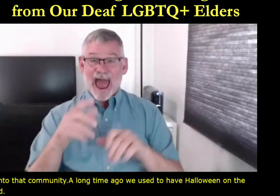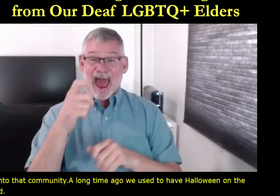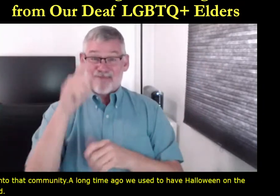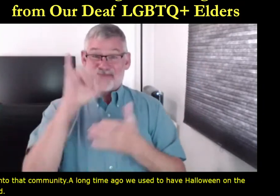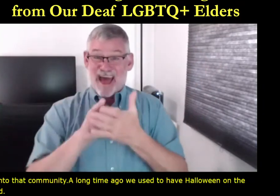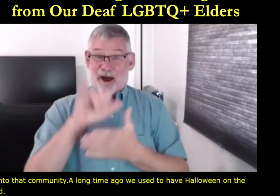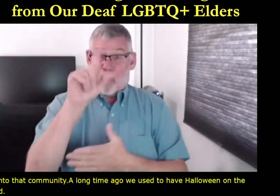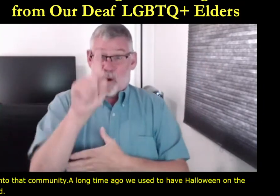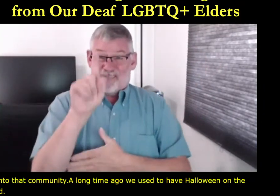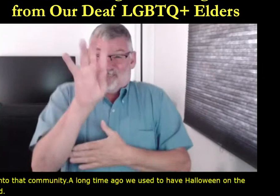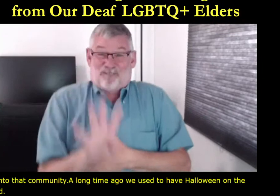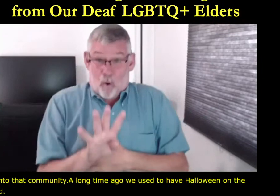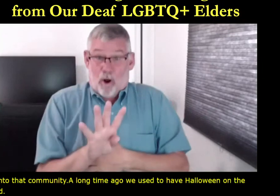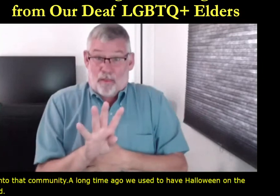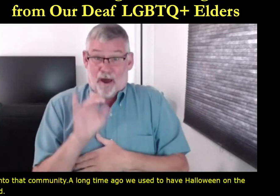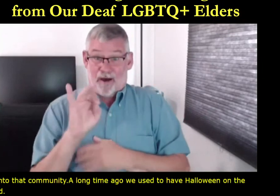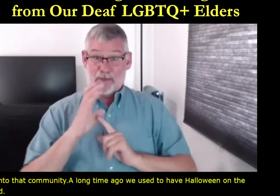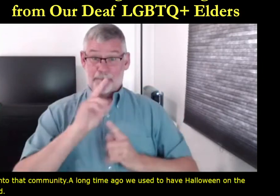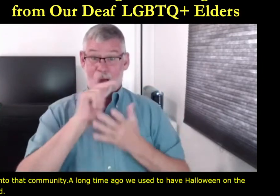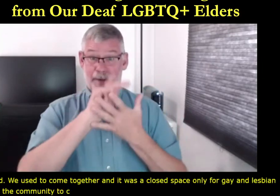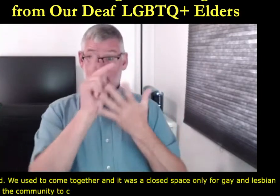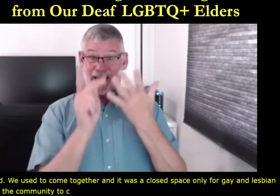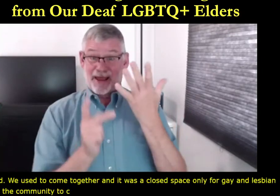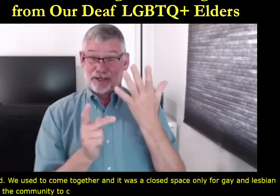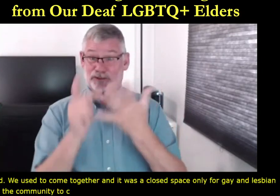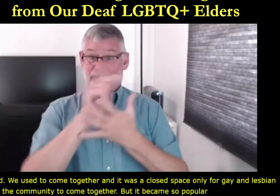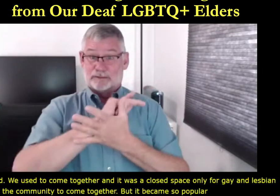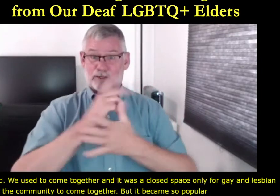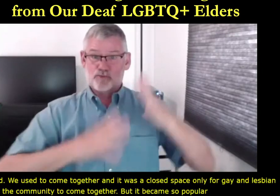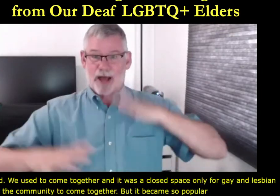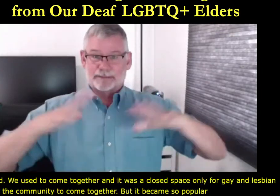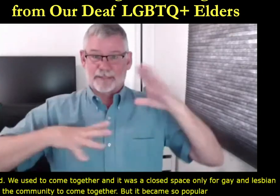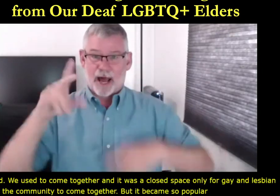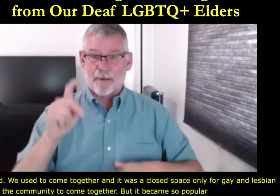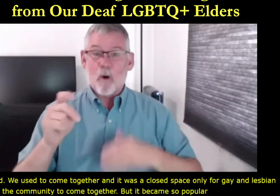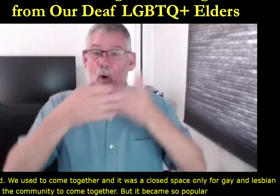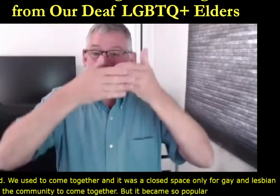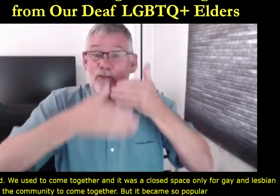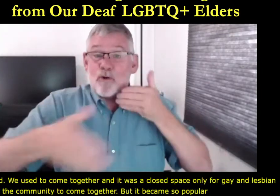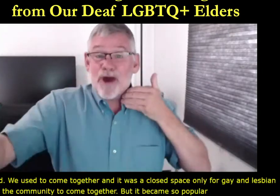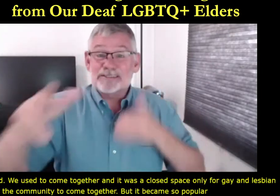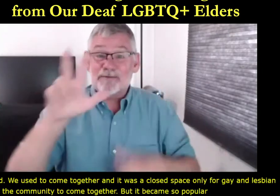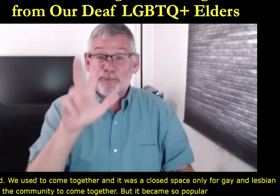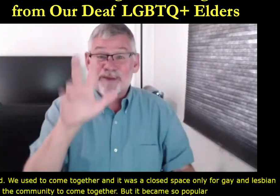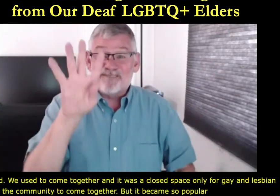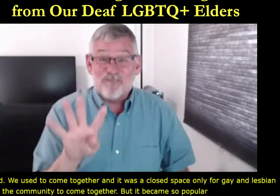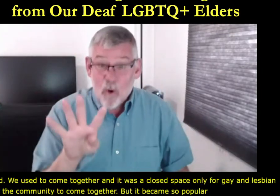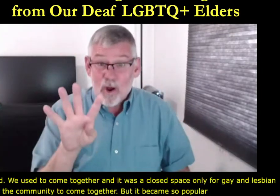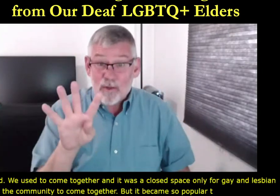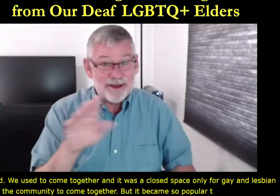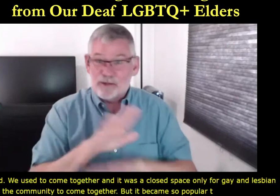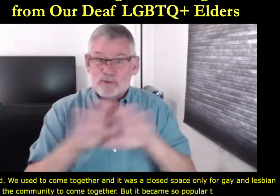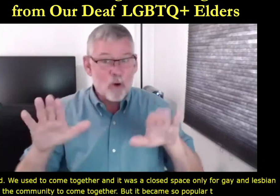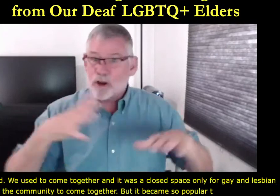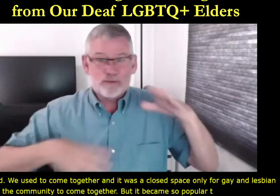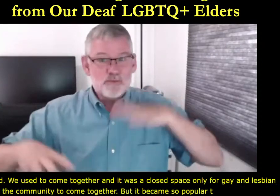their orientation would come in that was one first one fourth of the population of that city the rest three